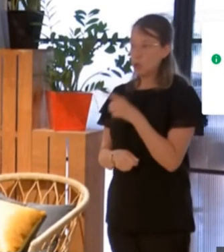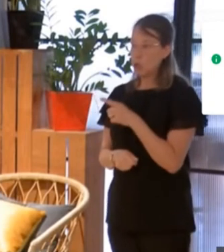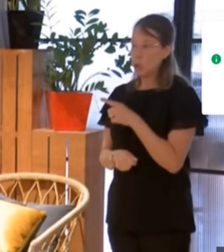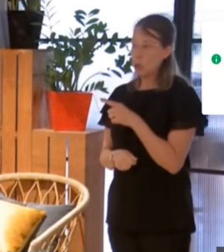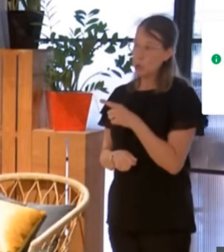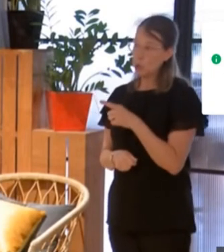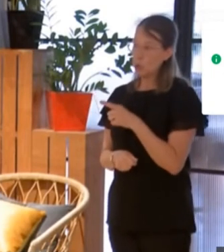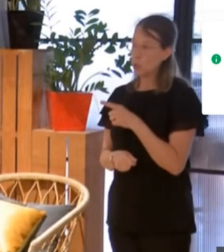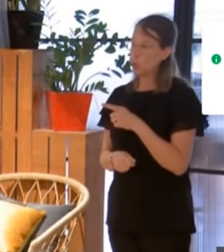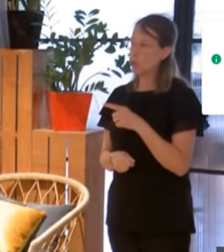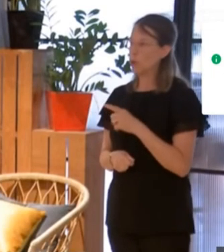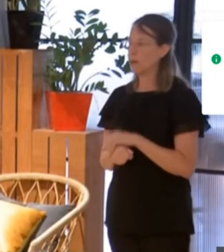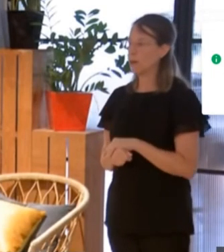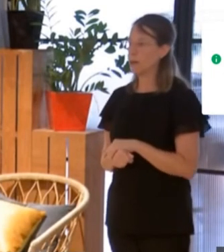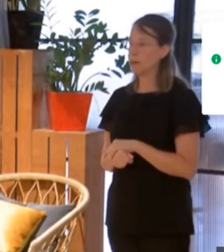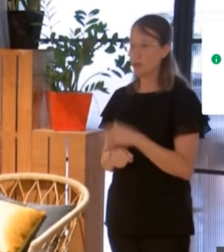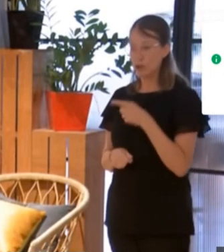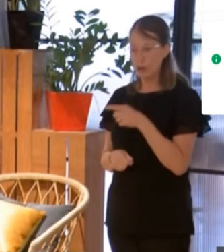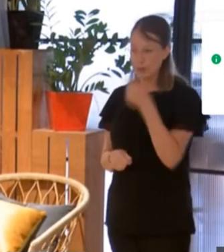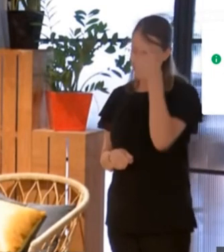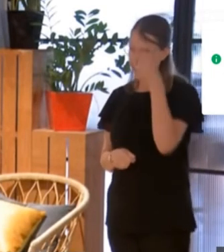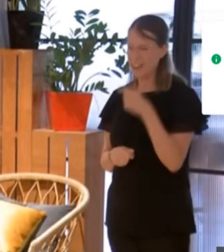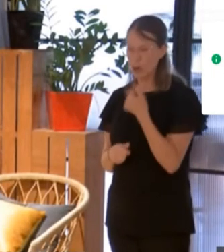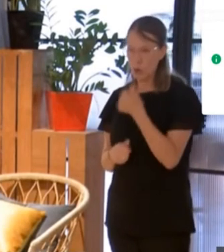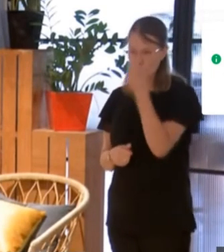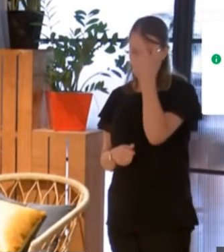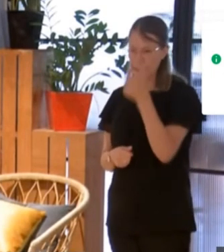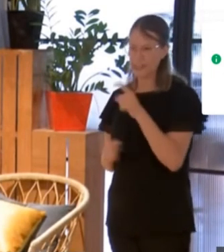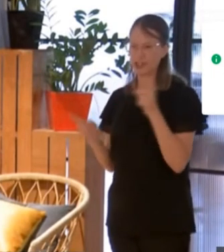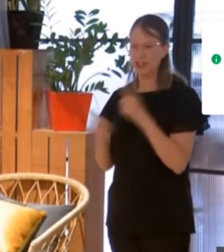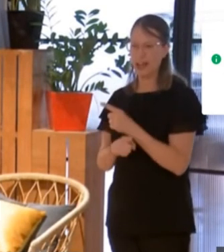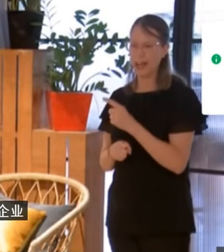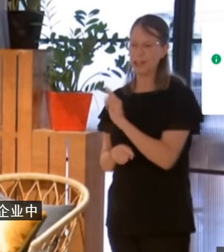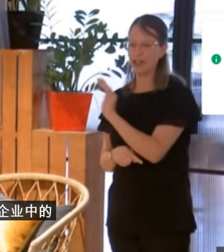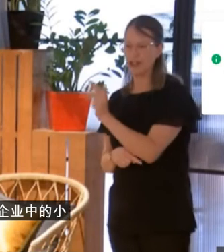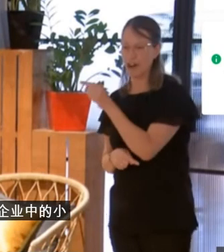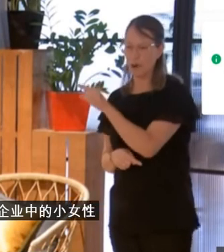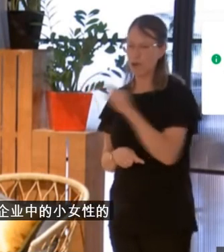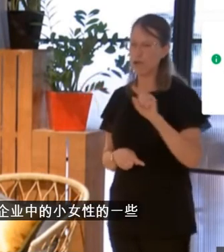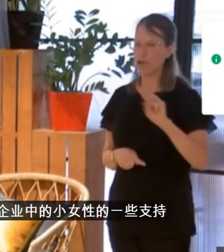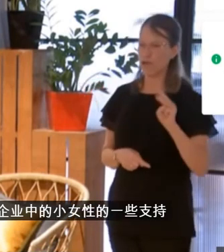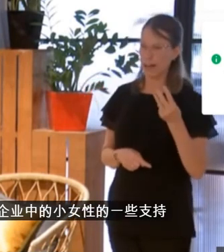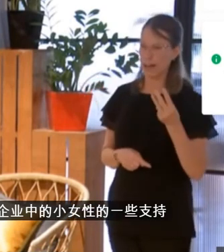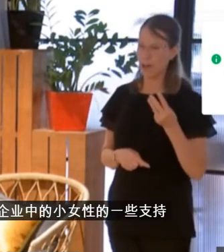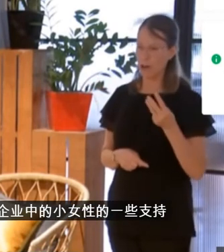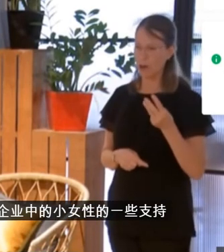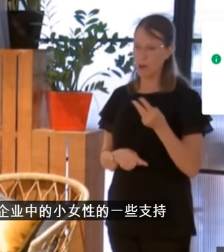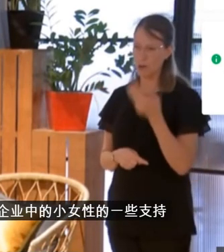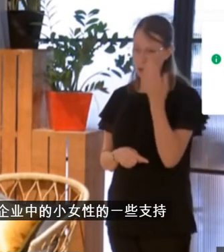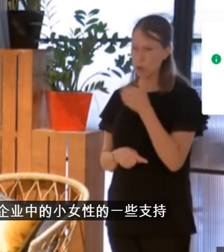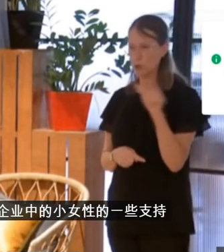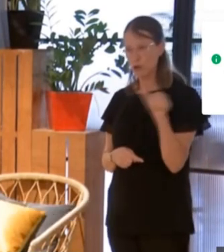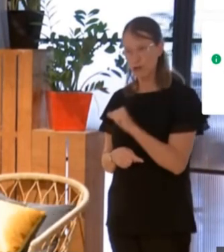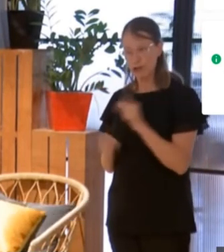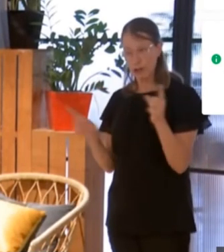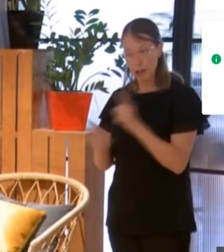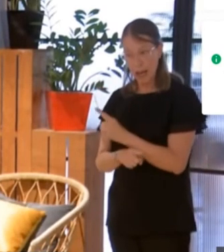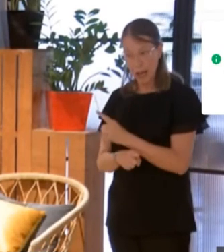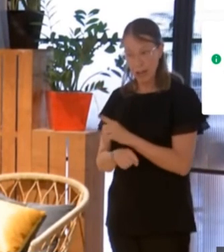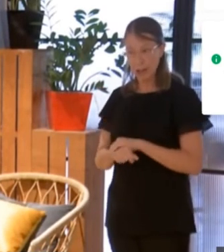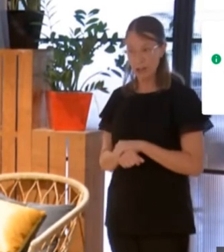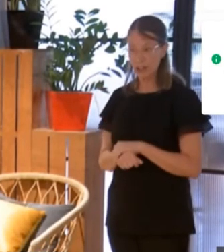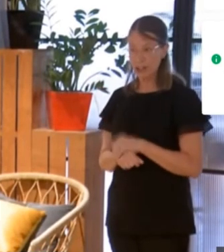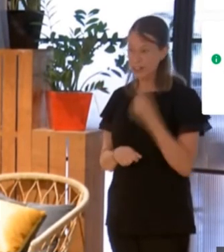the concept of moving away from a 9-3 school model? I mean, is that really the answer that can help fix some of these inequalities? Well, I think if we're going to address